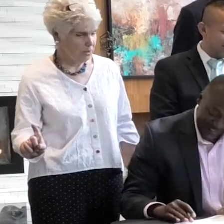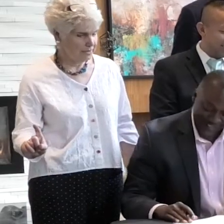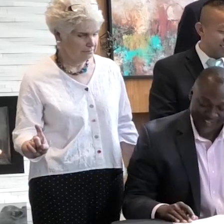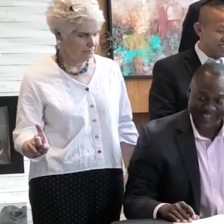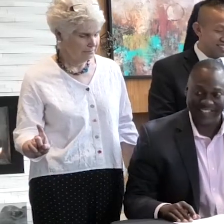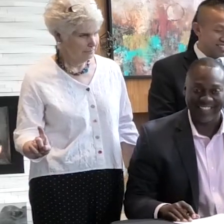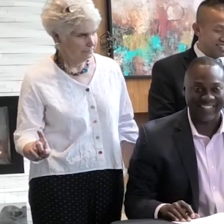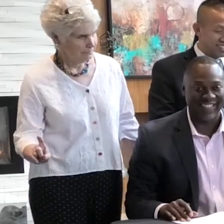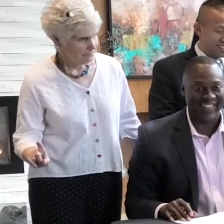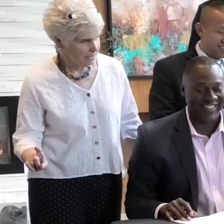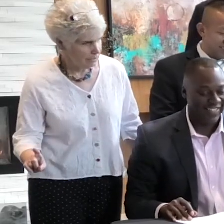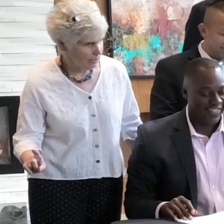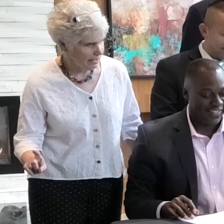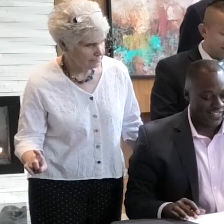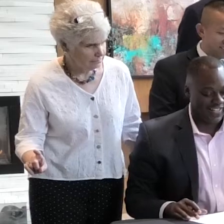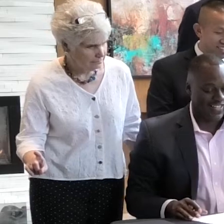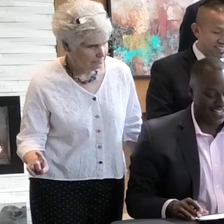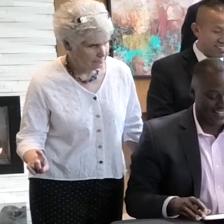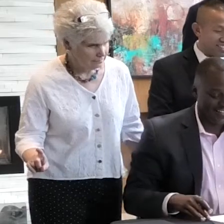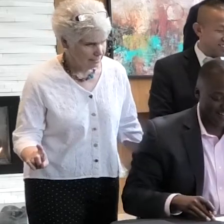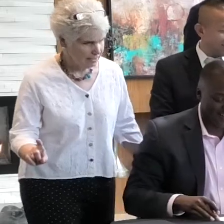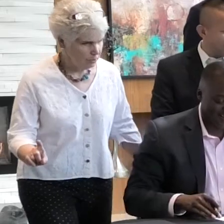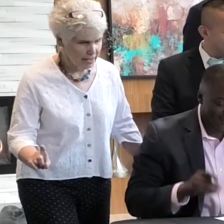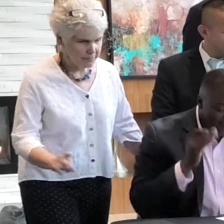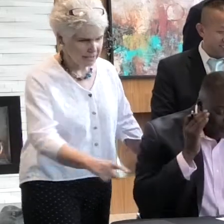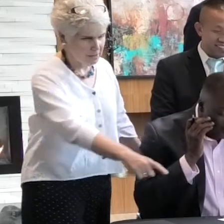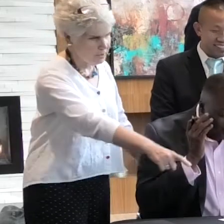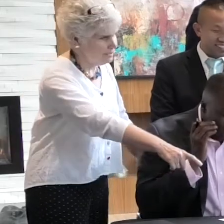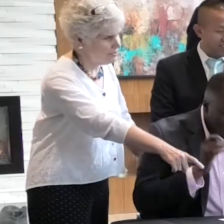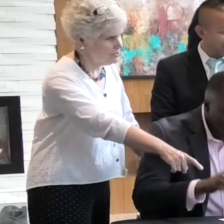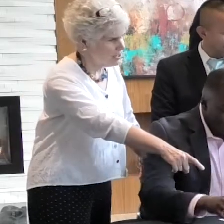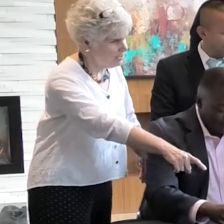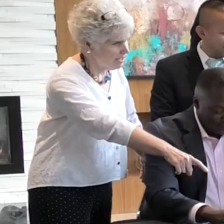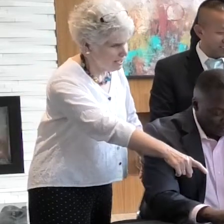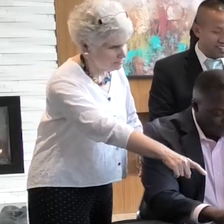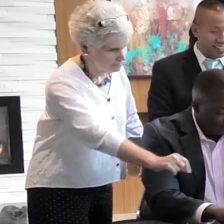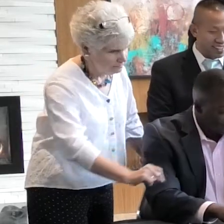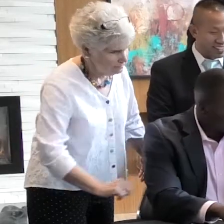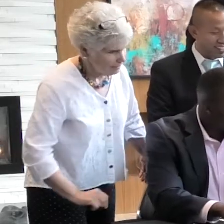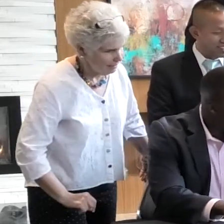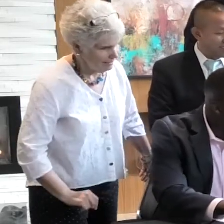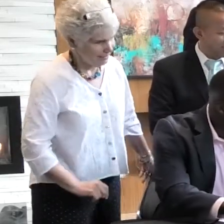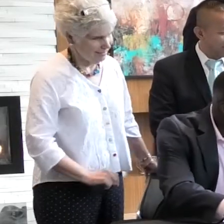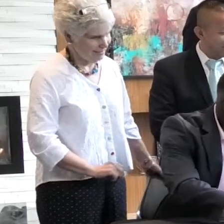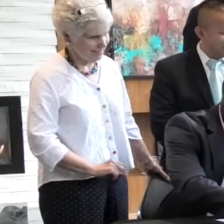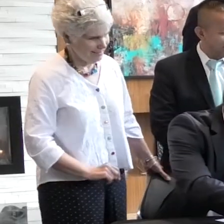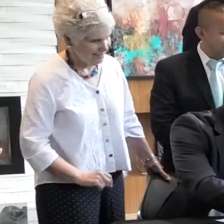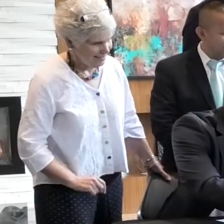Close, not quite. Not quite. You got one